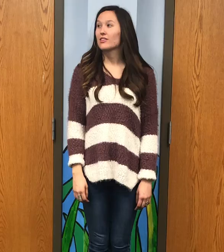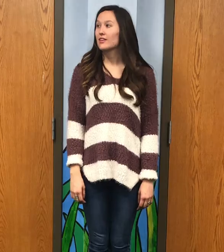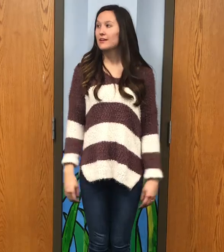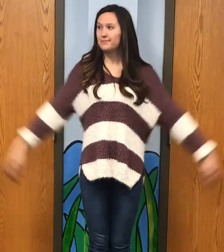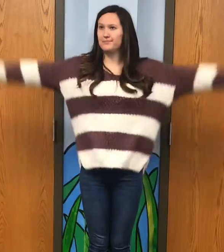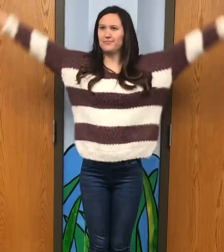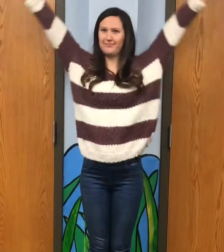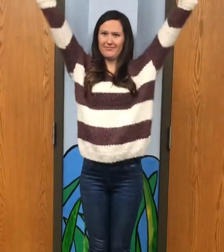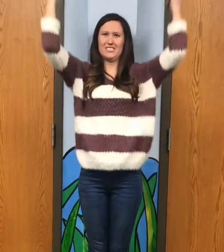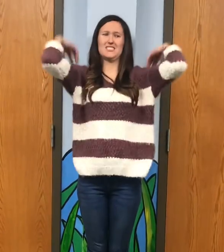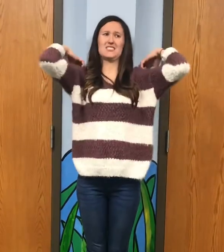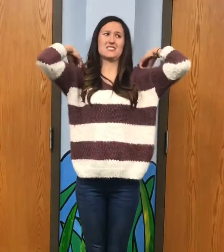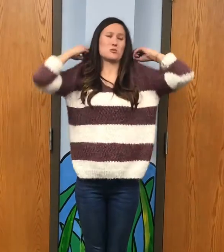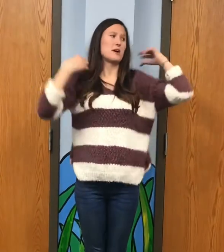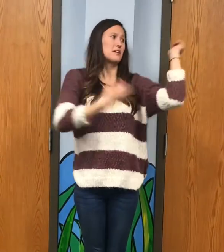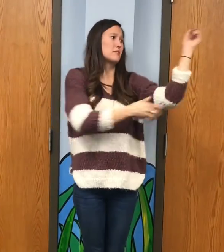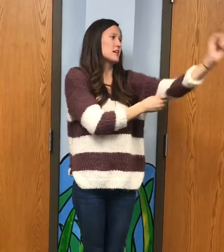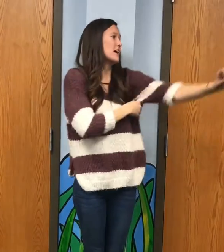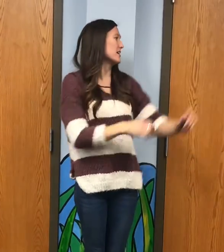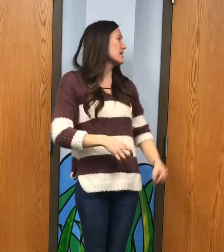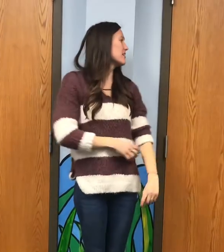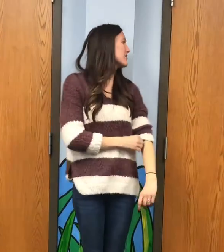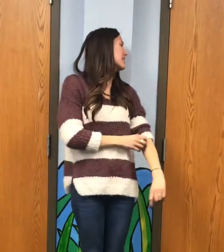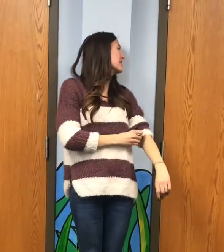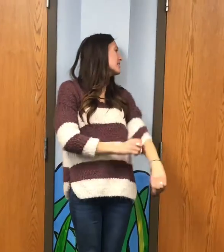This sweater dying of heat.